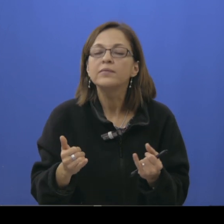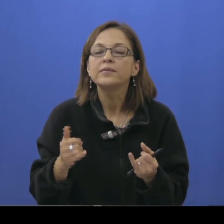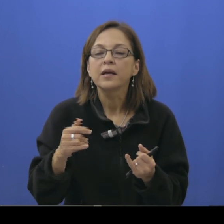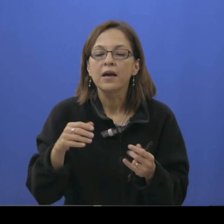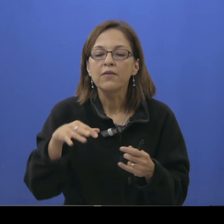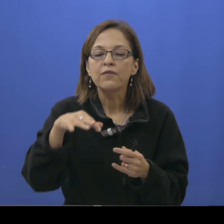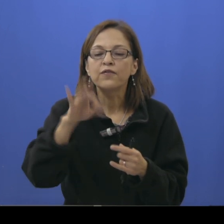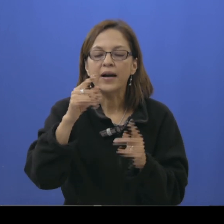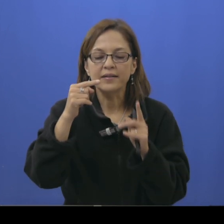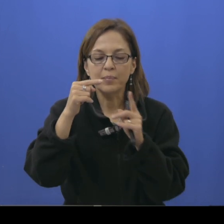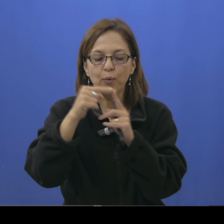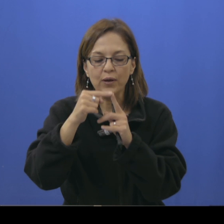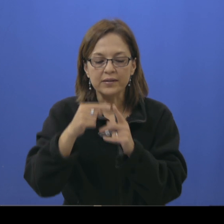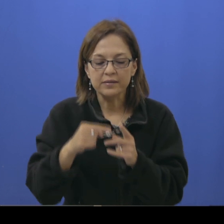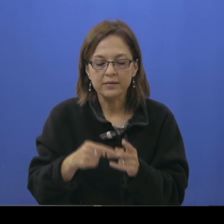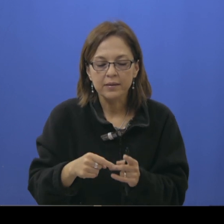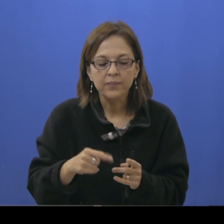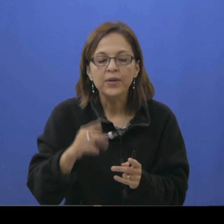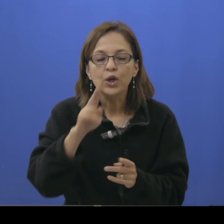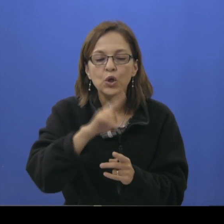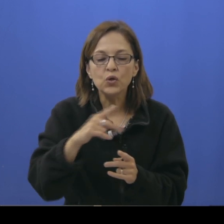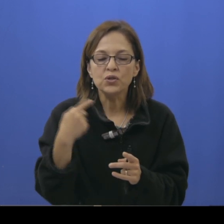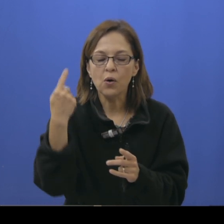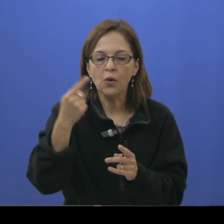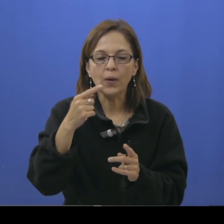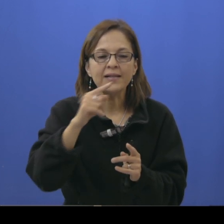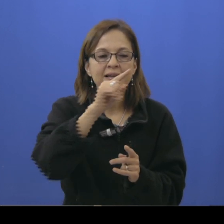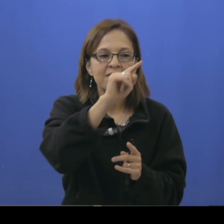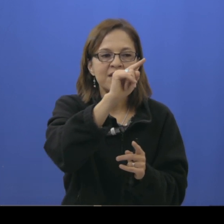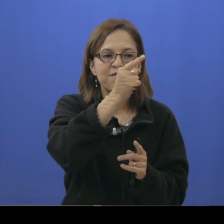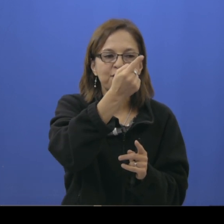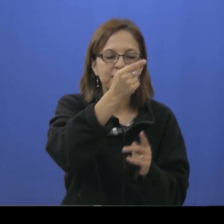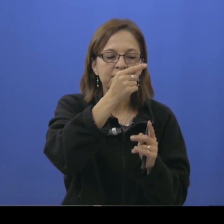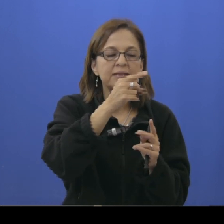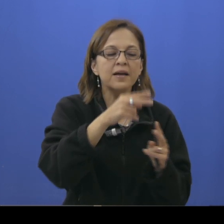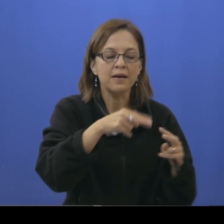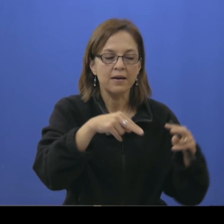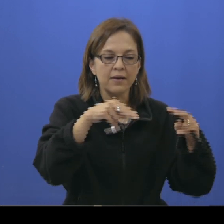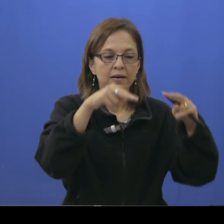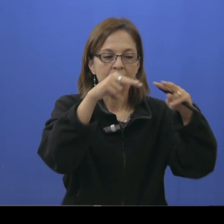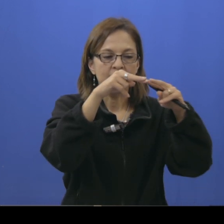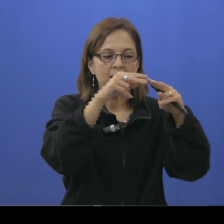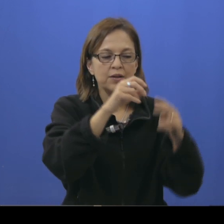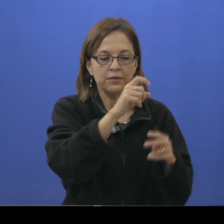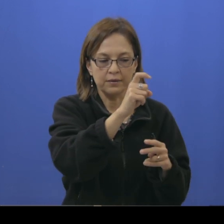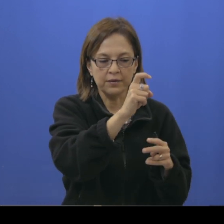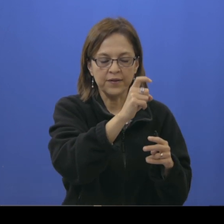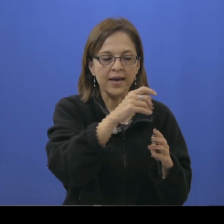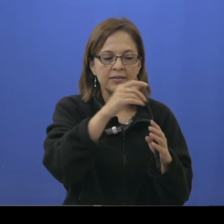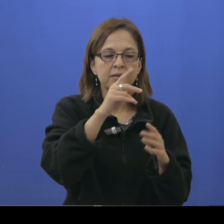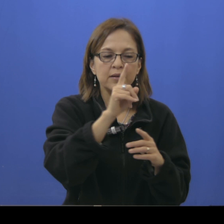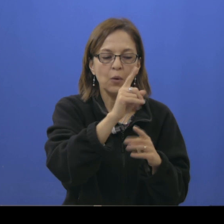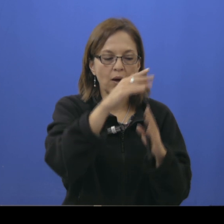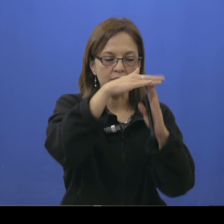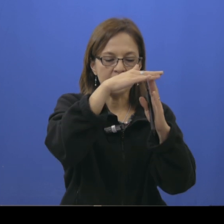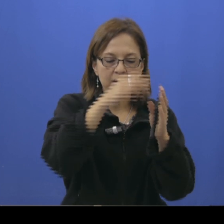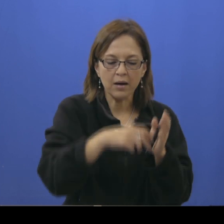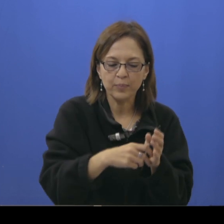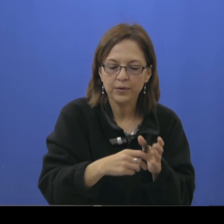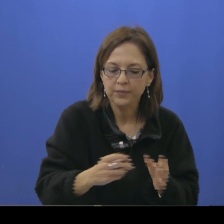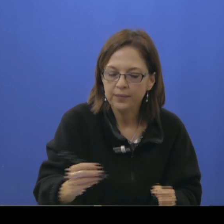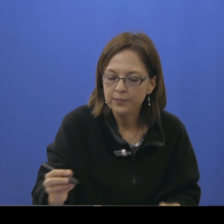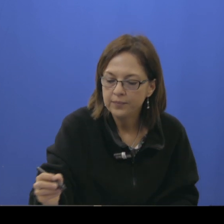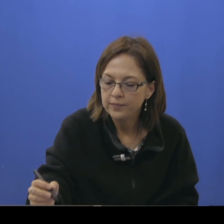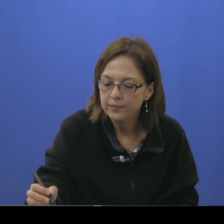Now, find the points. Use always the first value of x, the one on the